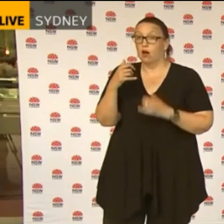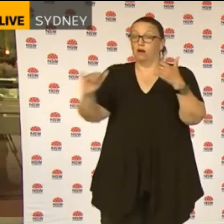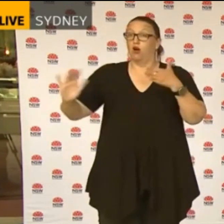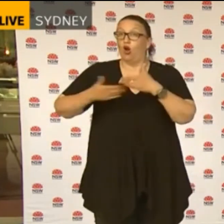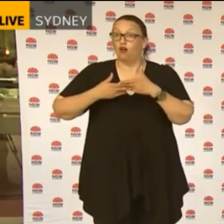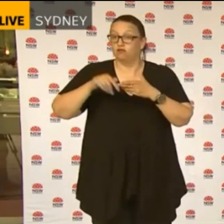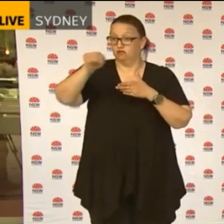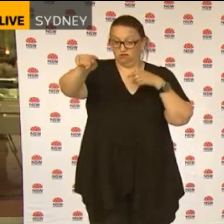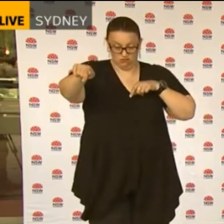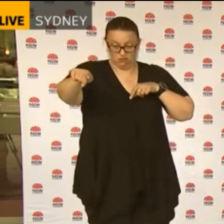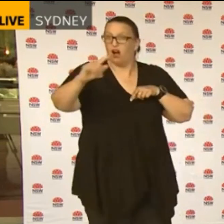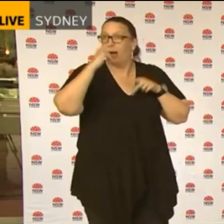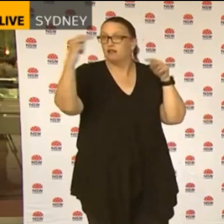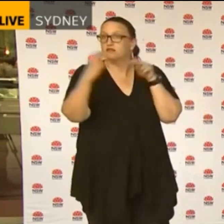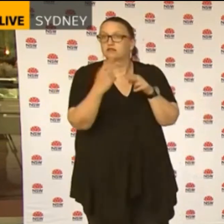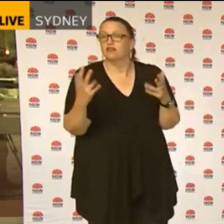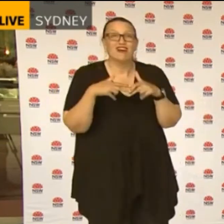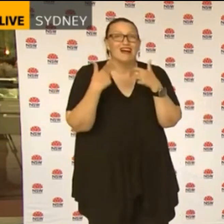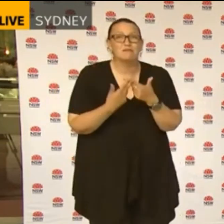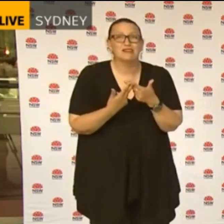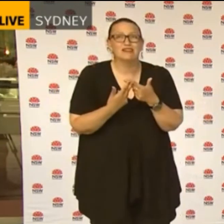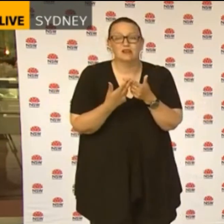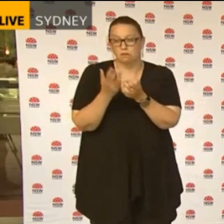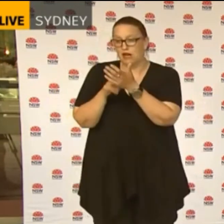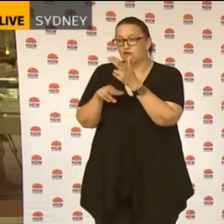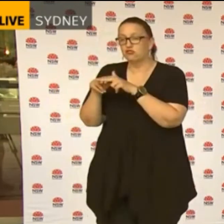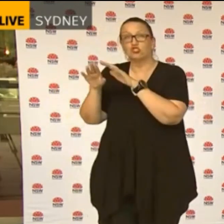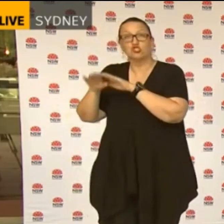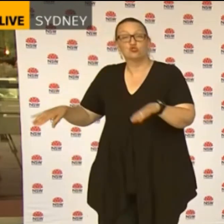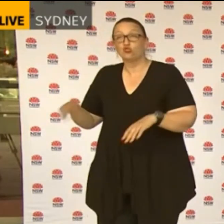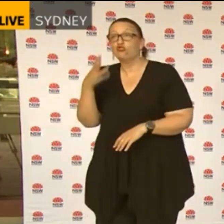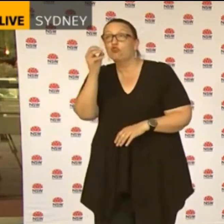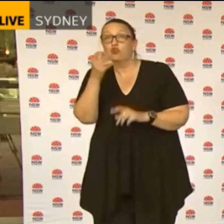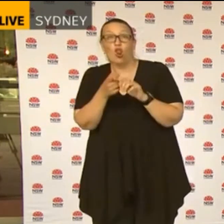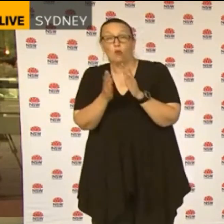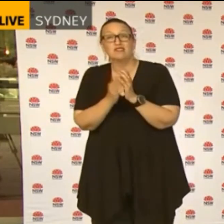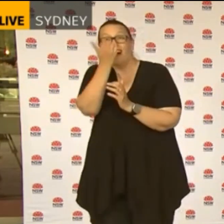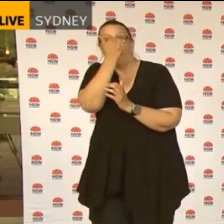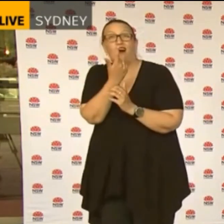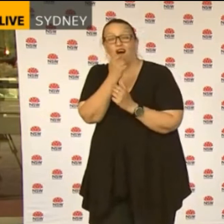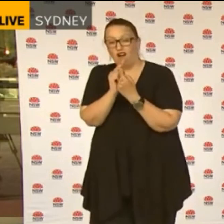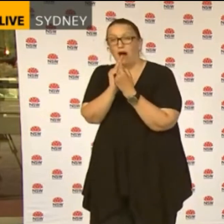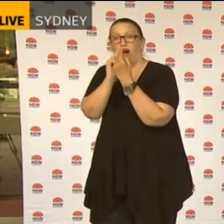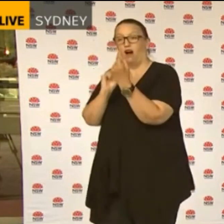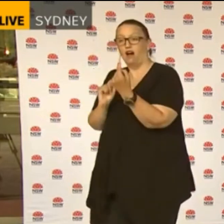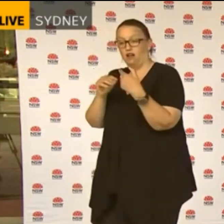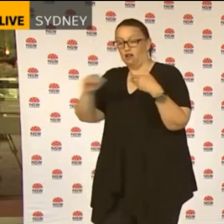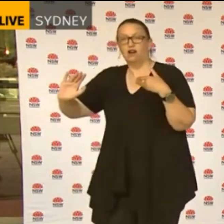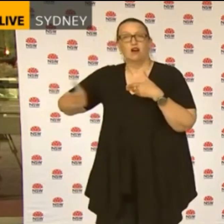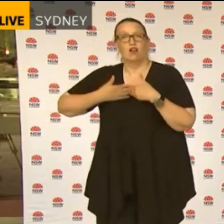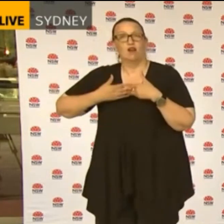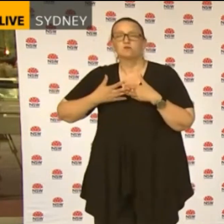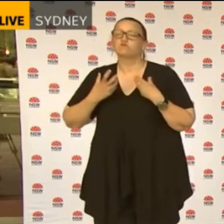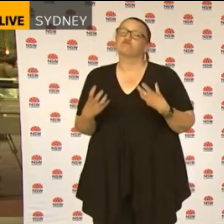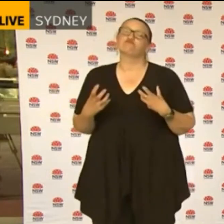and children living 20 or 30 kilometres apart but not being able to see each other because they happen to live on either sides of a border. So we need to think about the